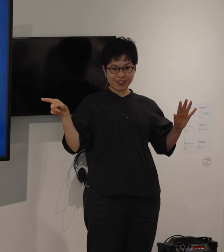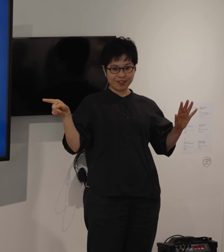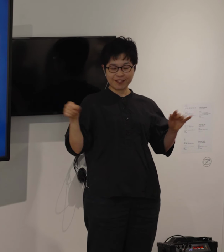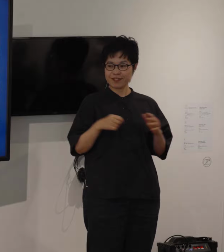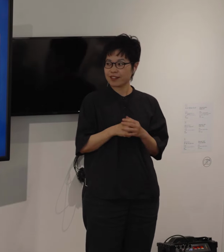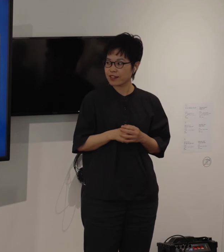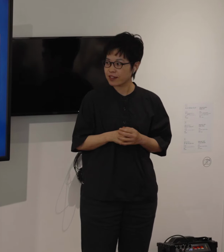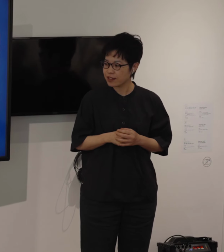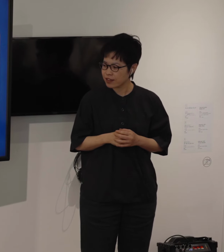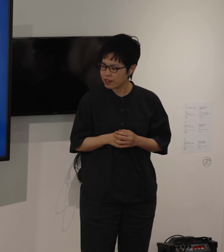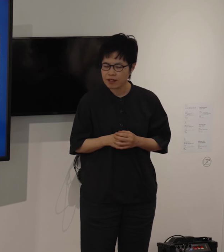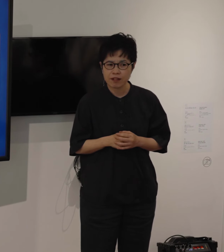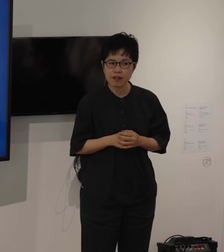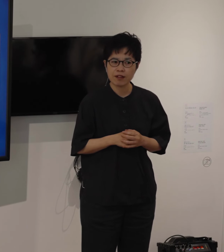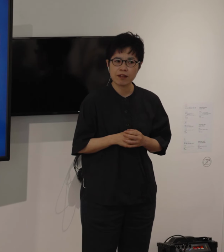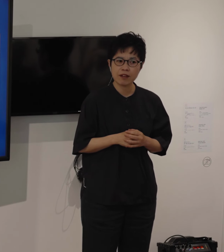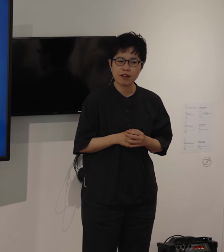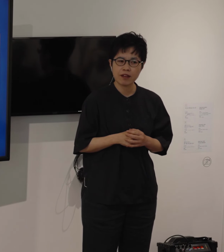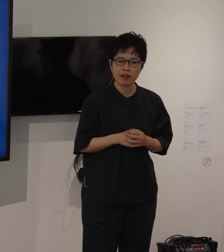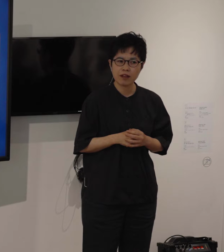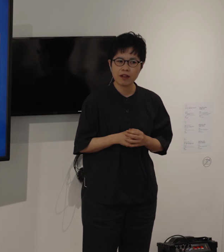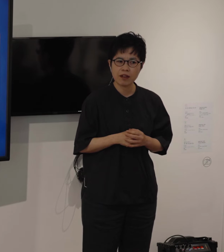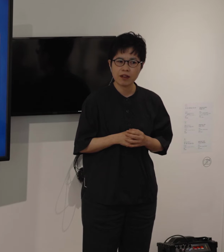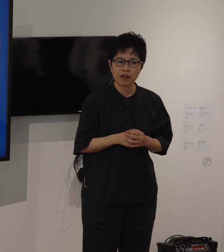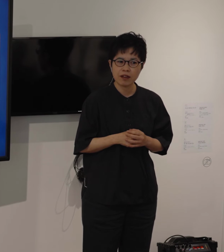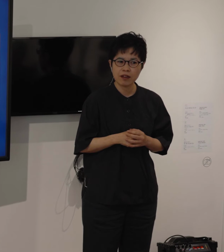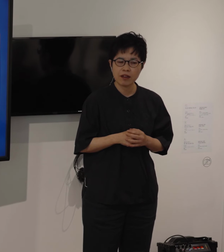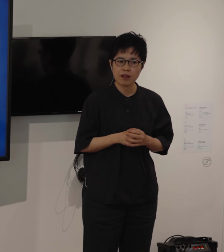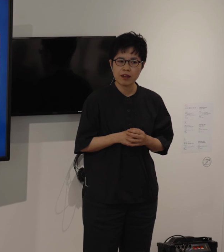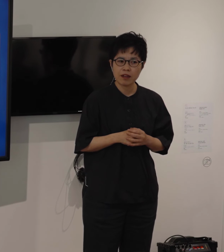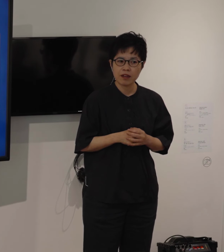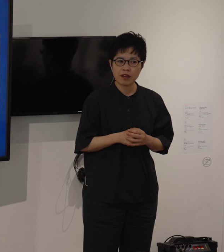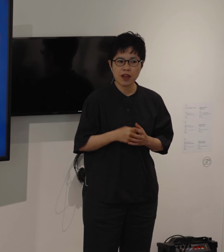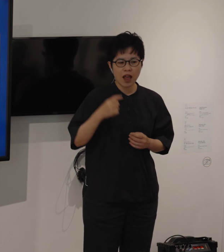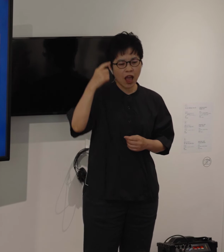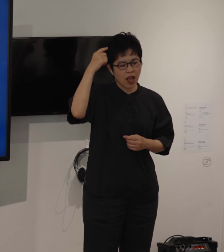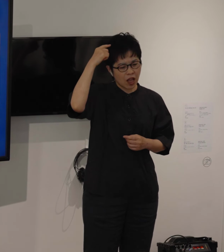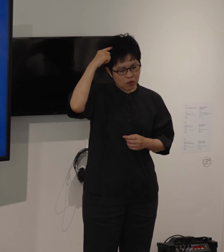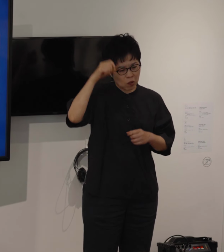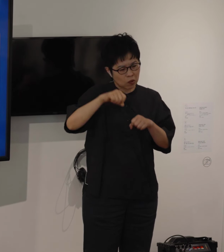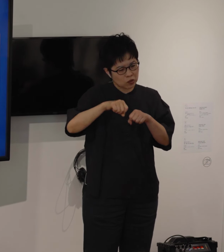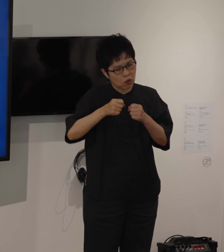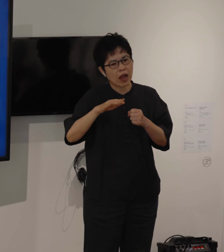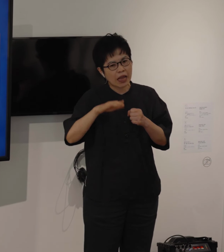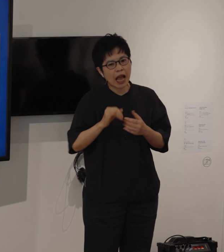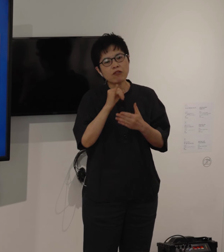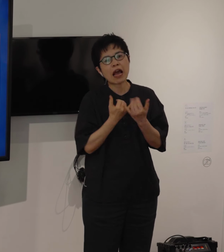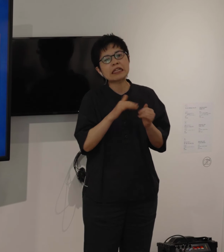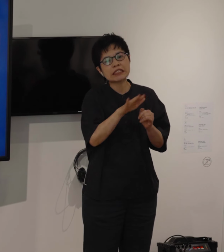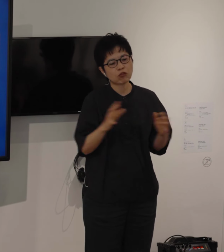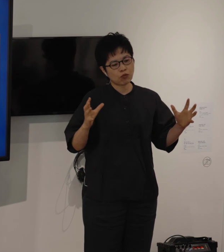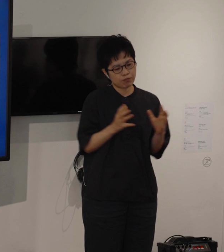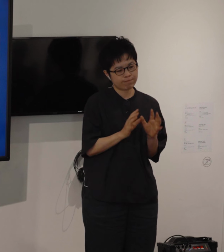injuries. And Terza, who's in the exhibition, is actually here in this